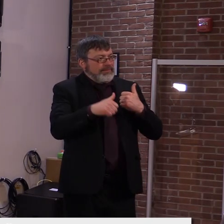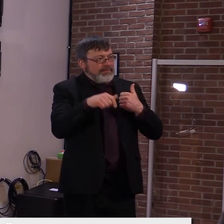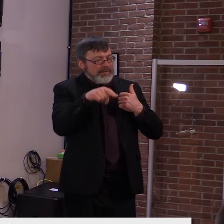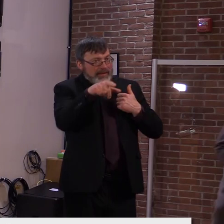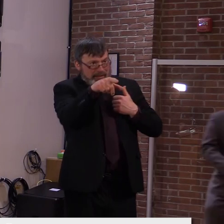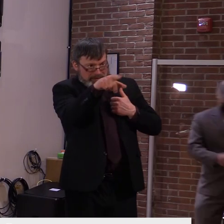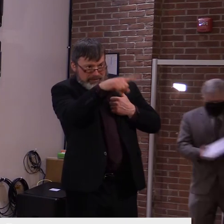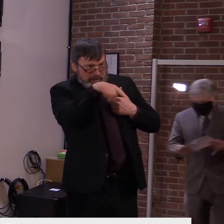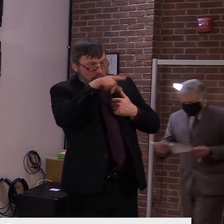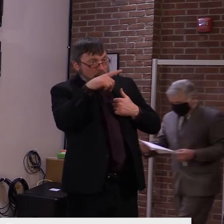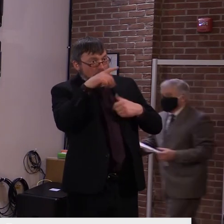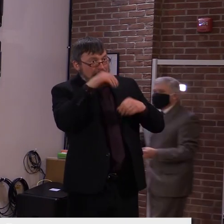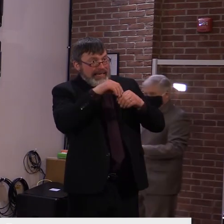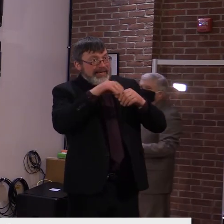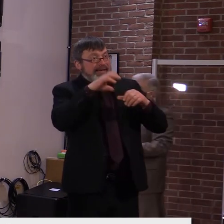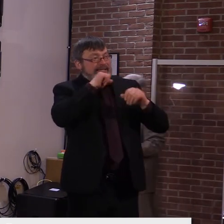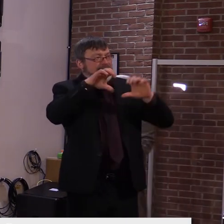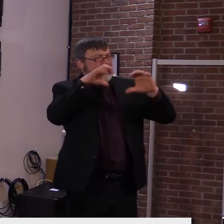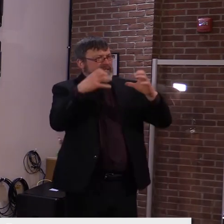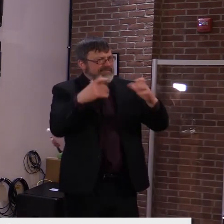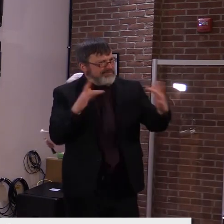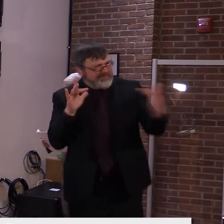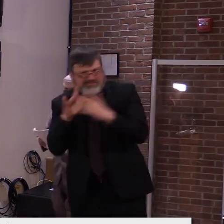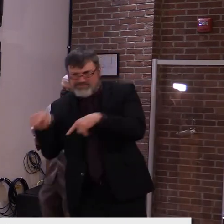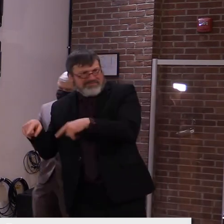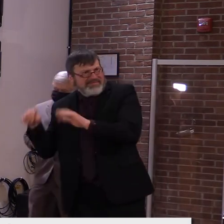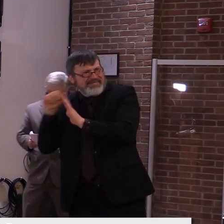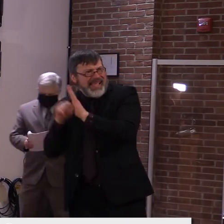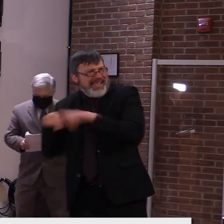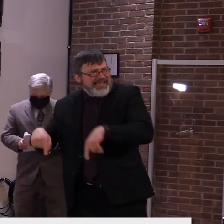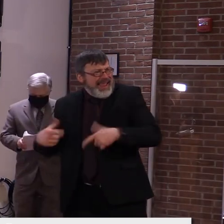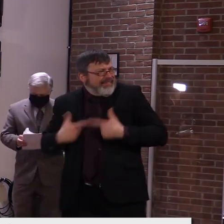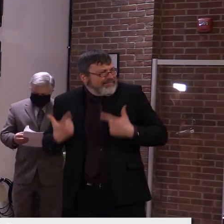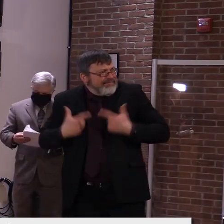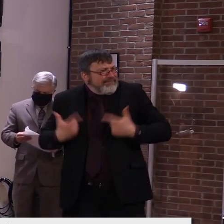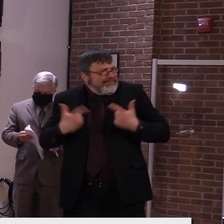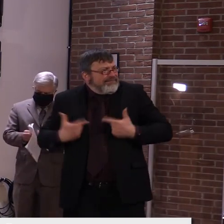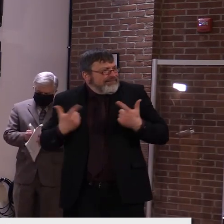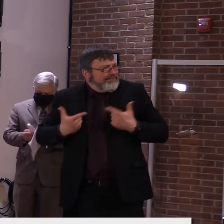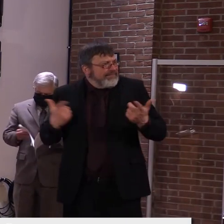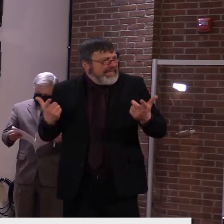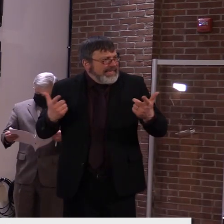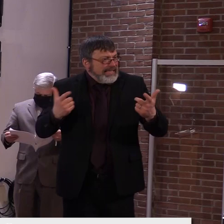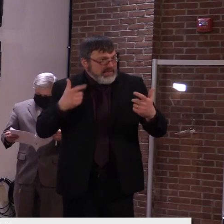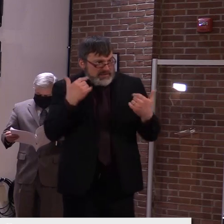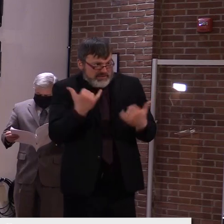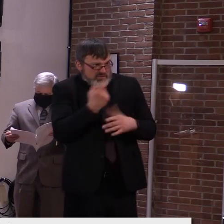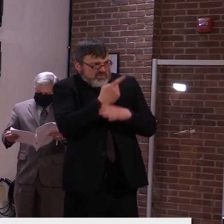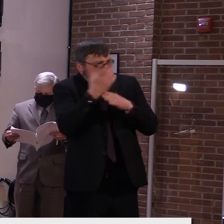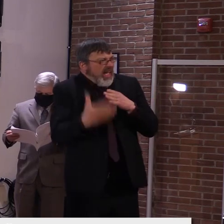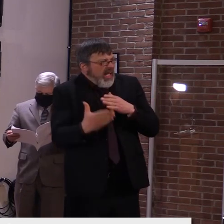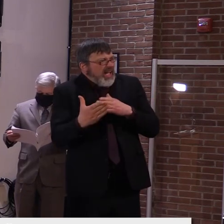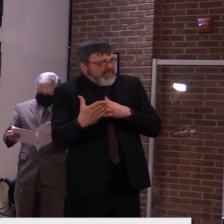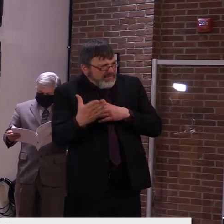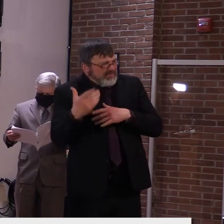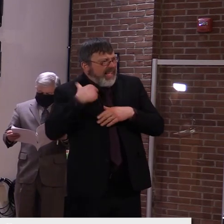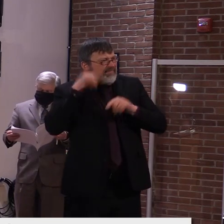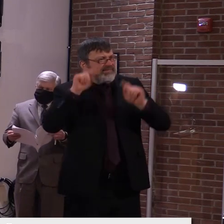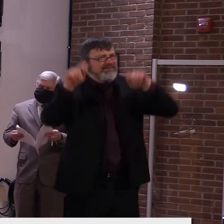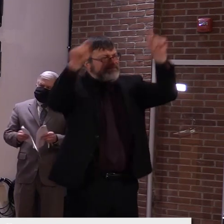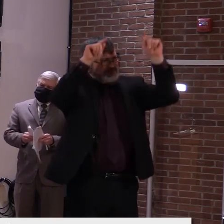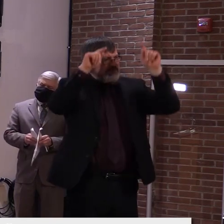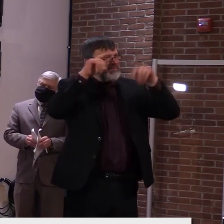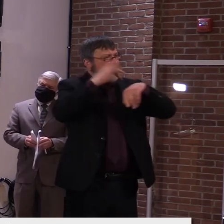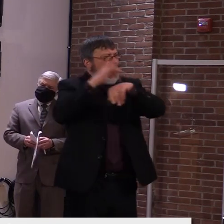even this weekend, we believe. So we would advocate for them to look elsewhere. We will do a better job.